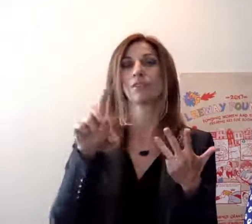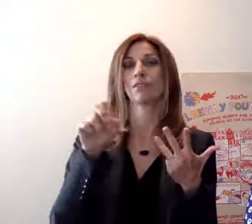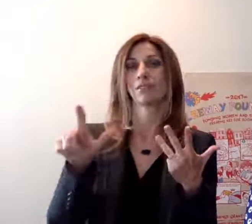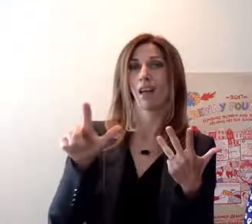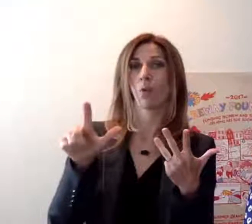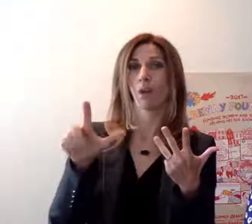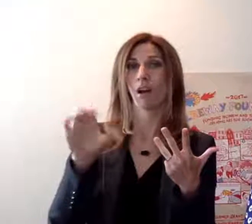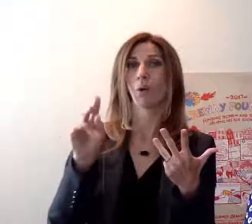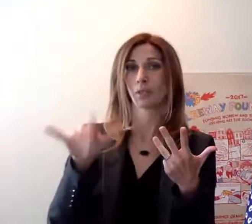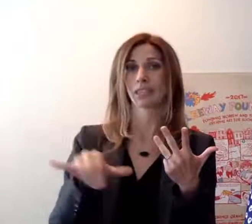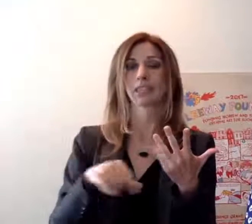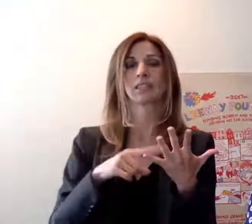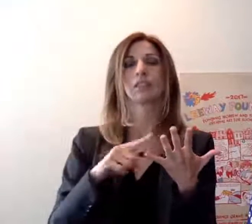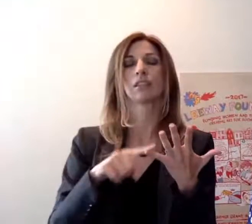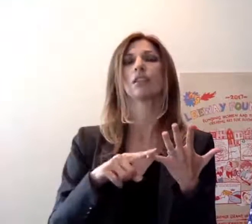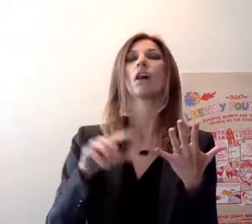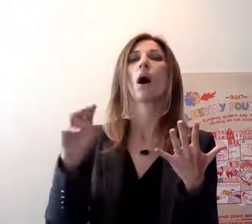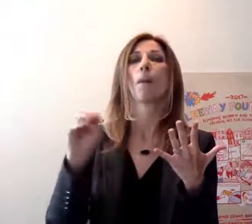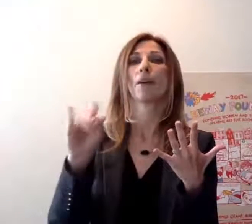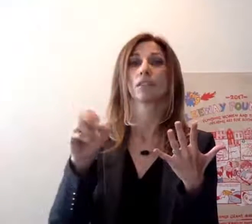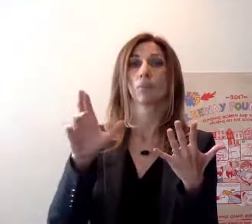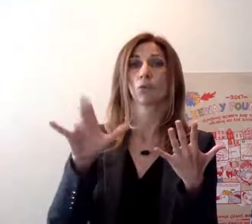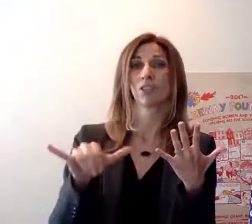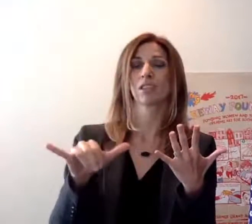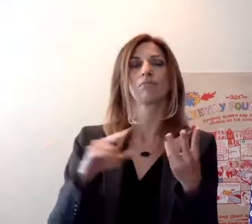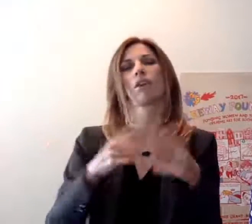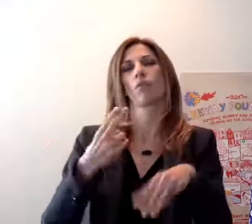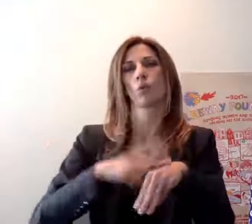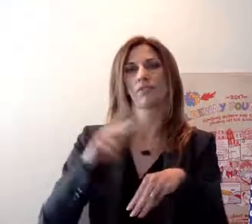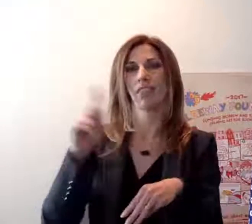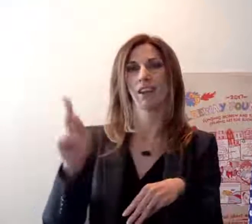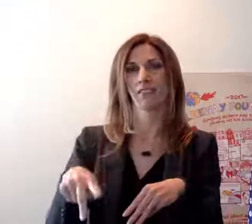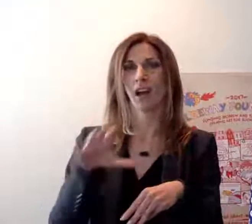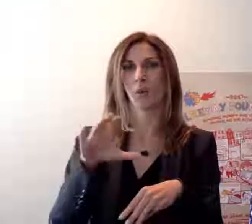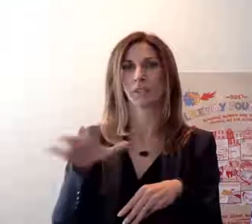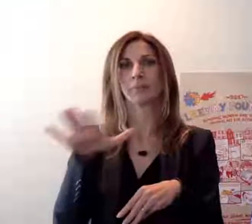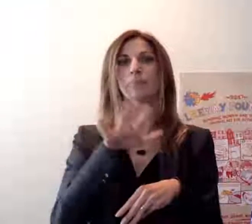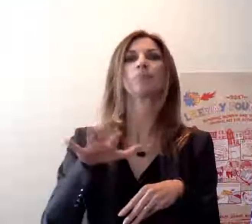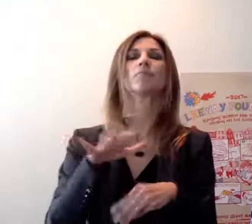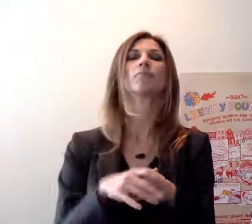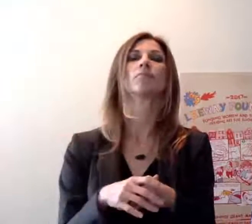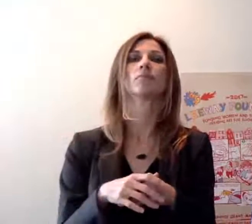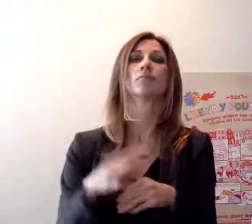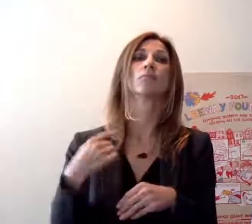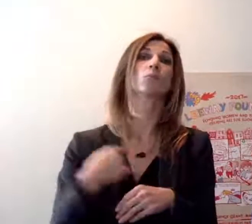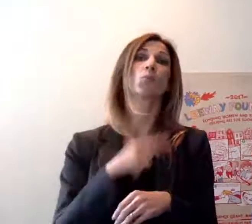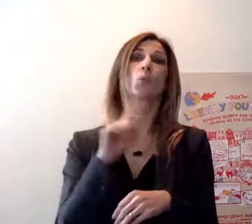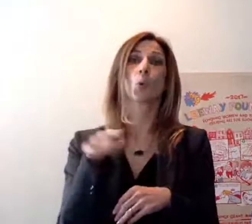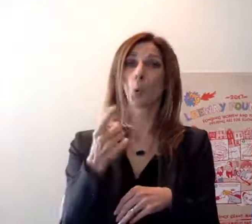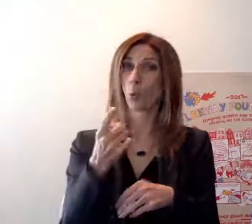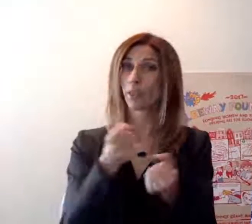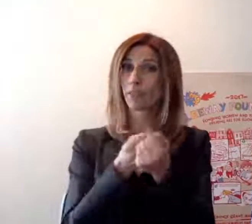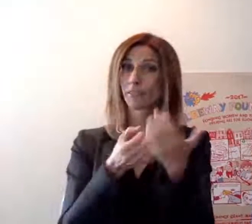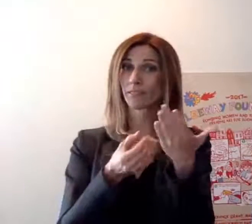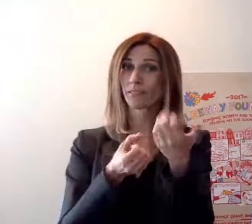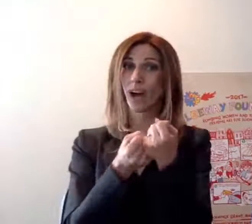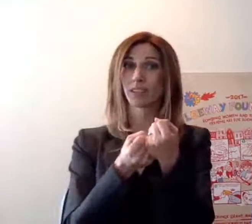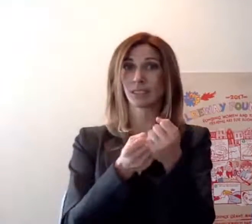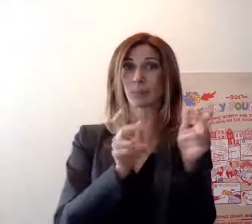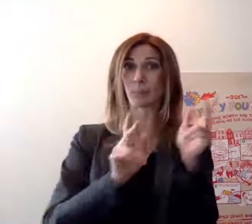Delaware, Montgomery, and of course, Philadelphia. We only fund individuals. We do not